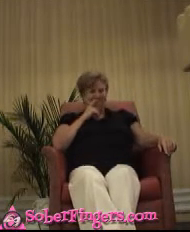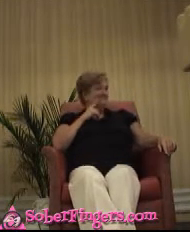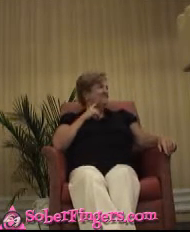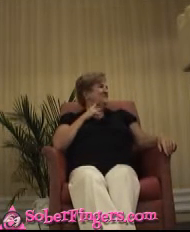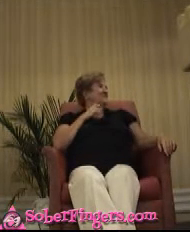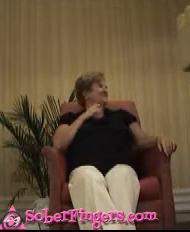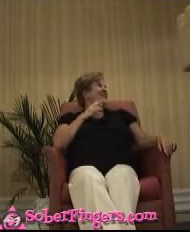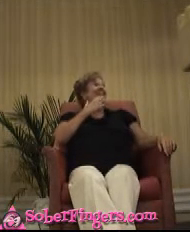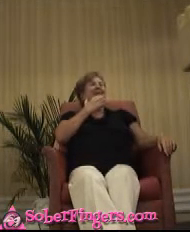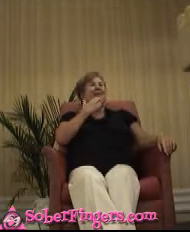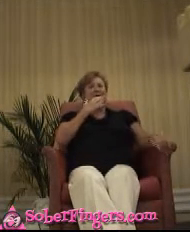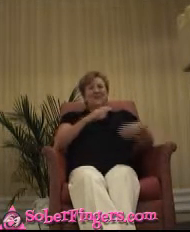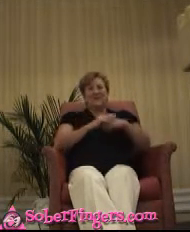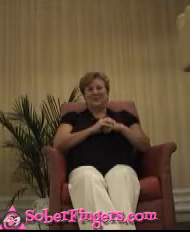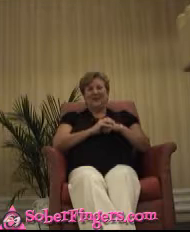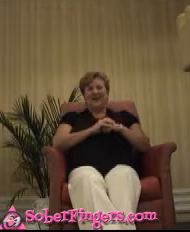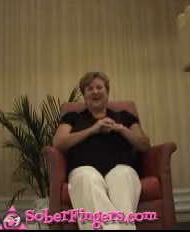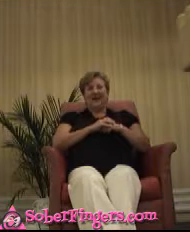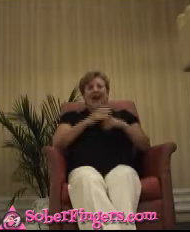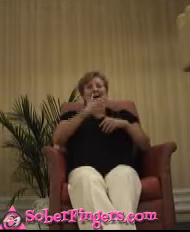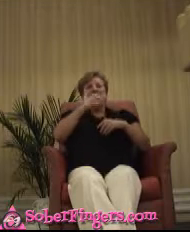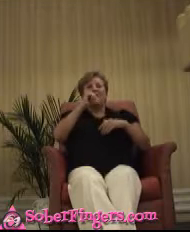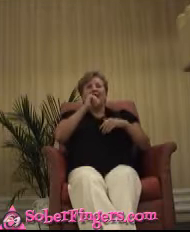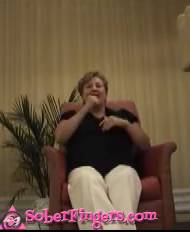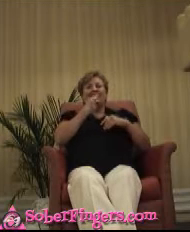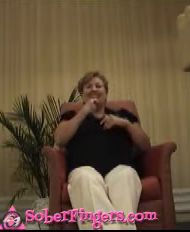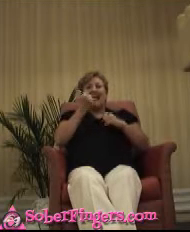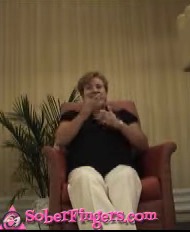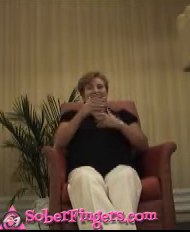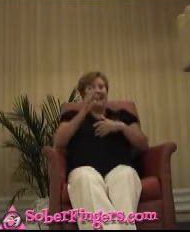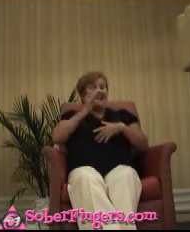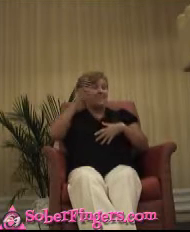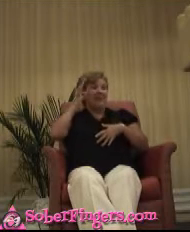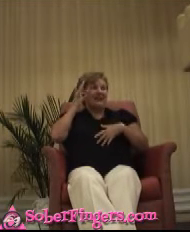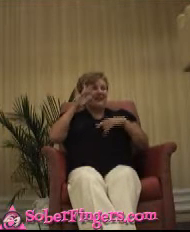try not to say anything in Comanche that she can't translate,